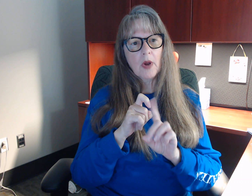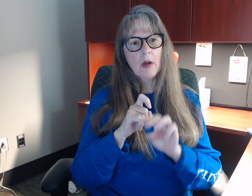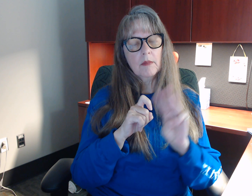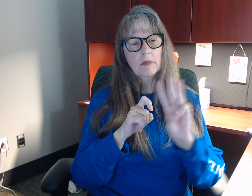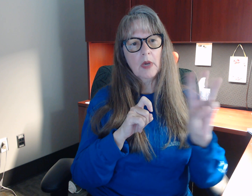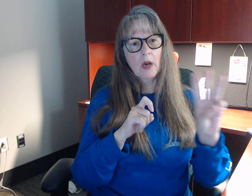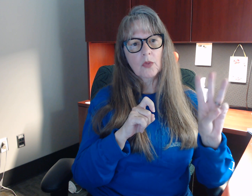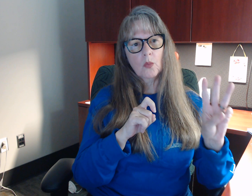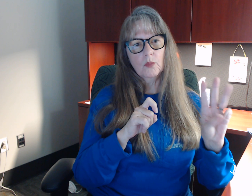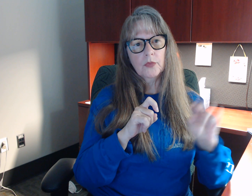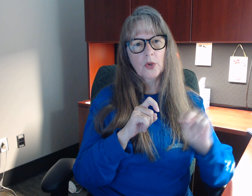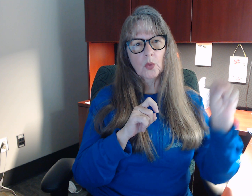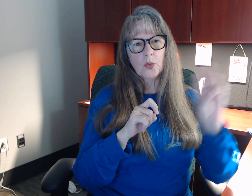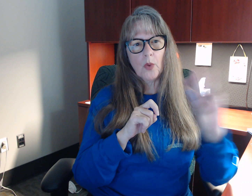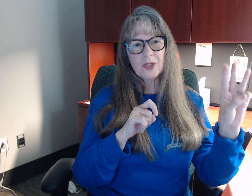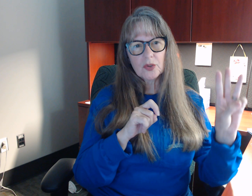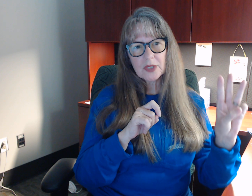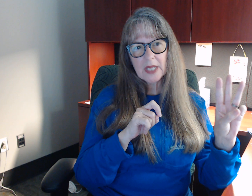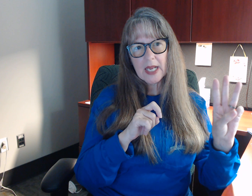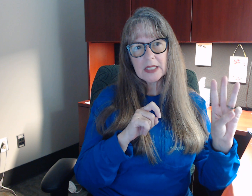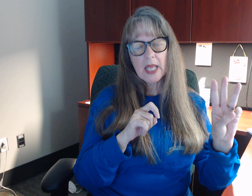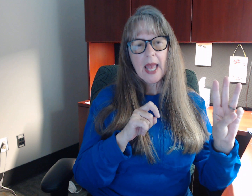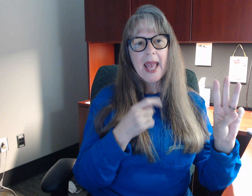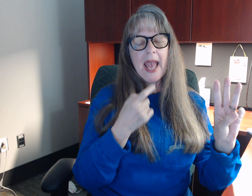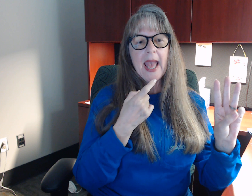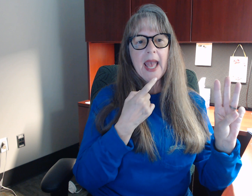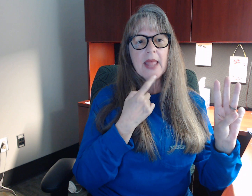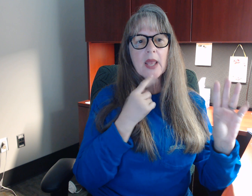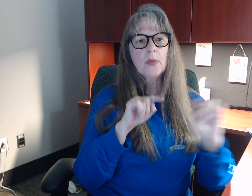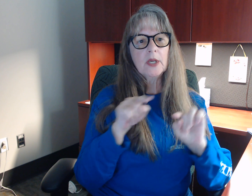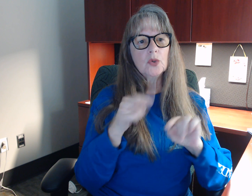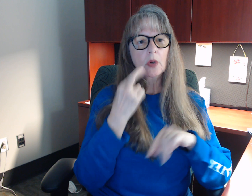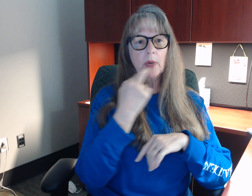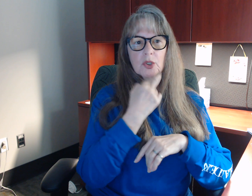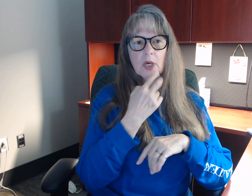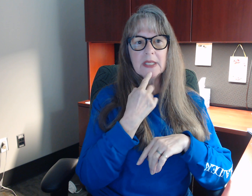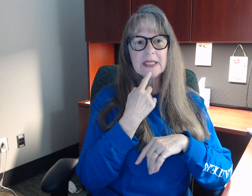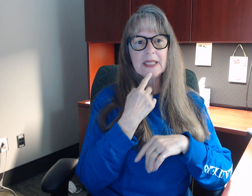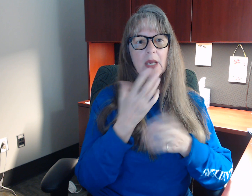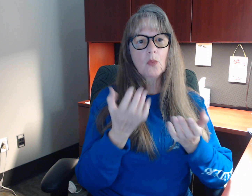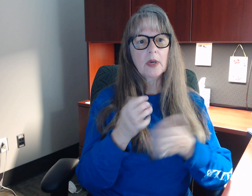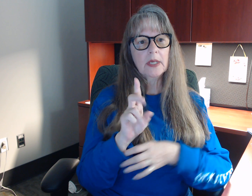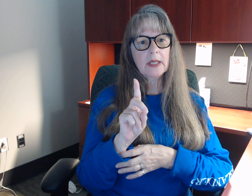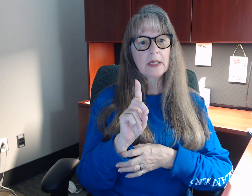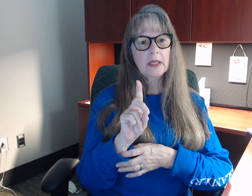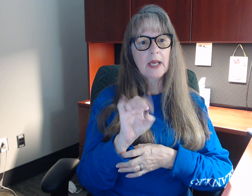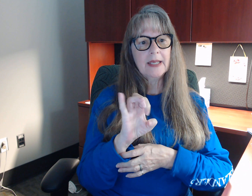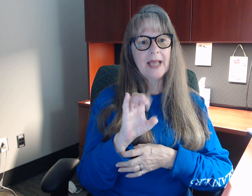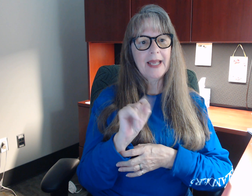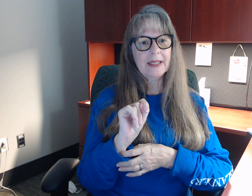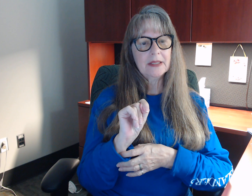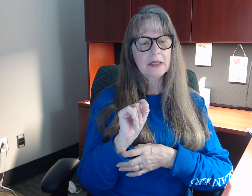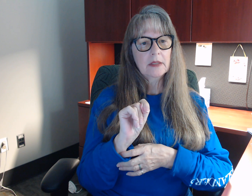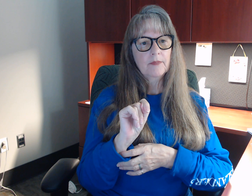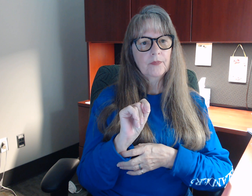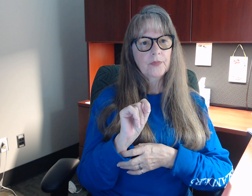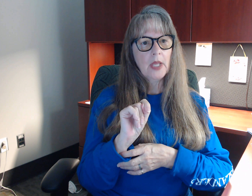from the northwestern states, and they went into a restaurant and said they wanted a diet. And so